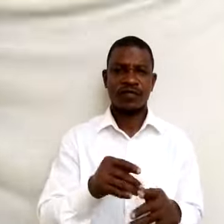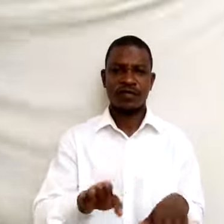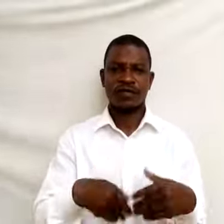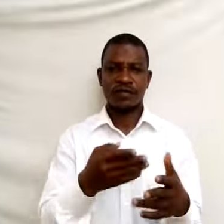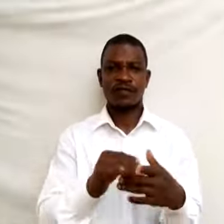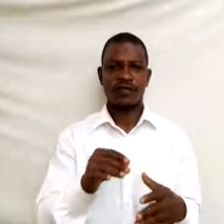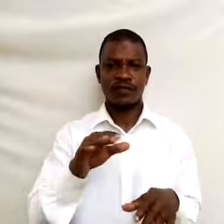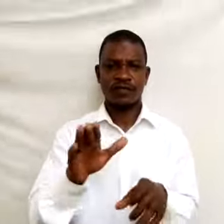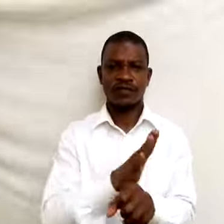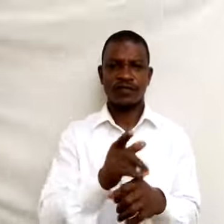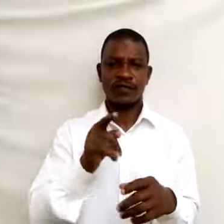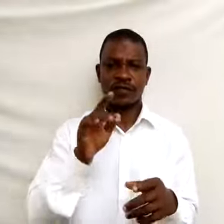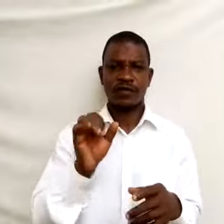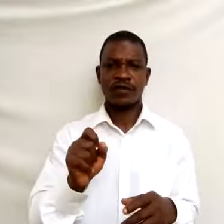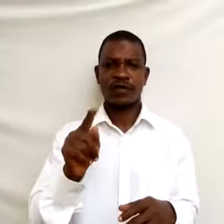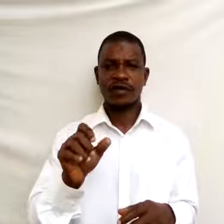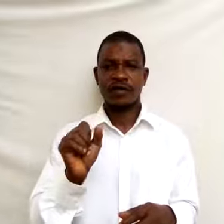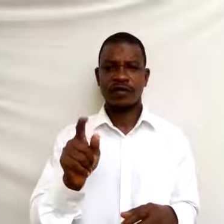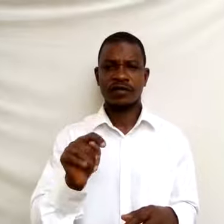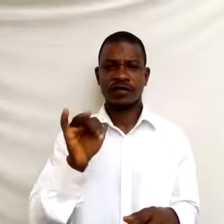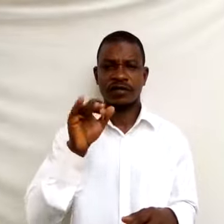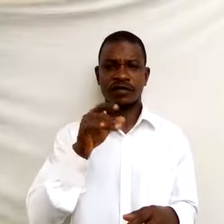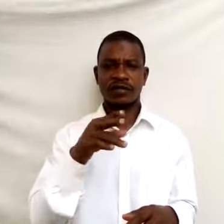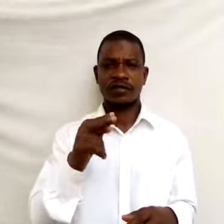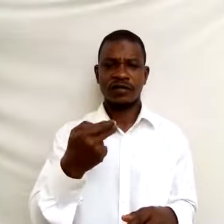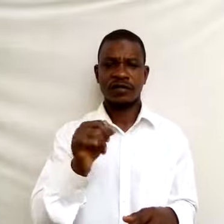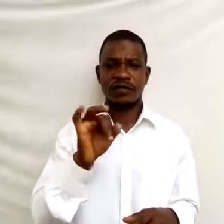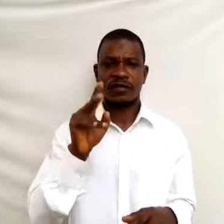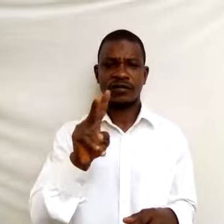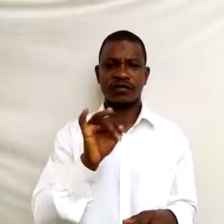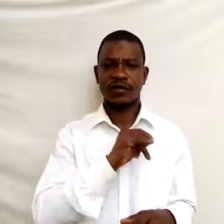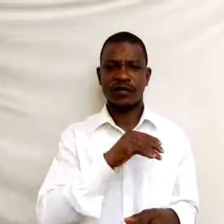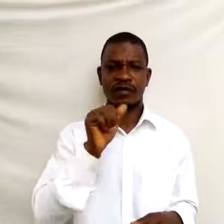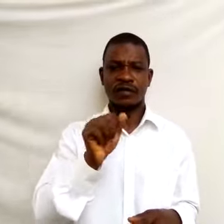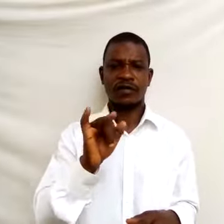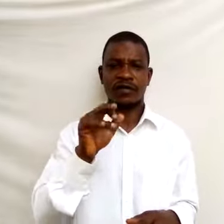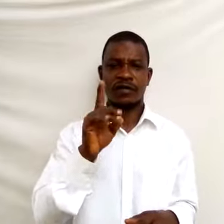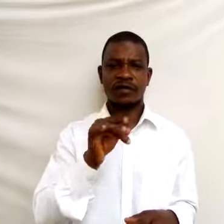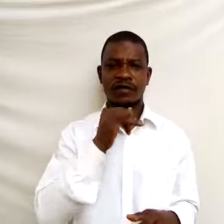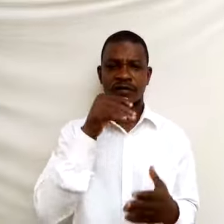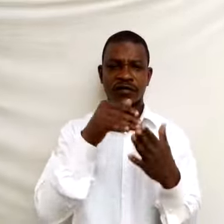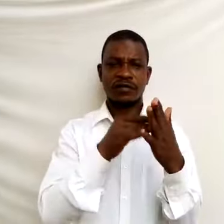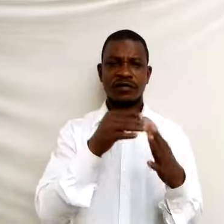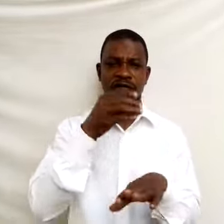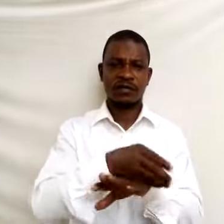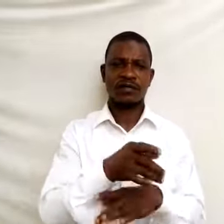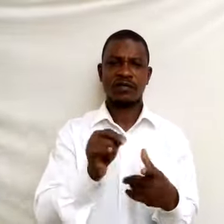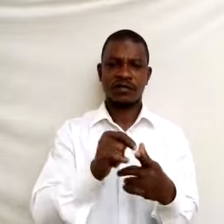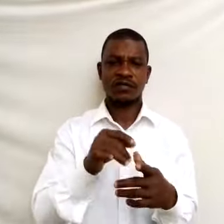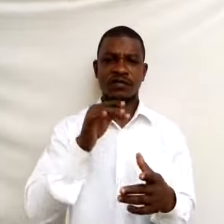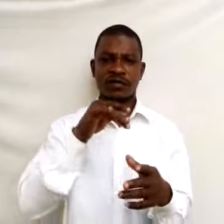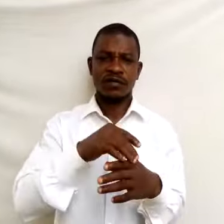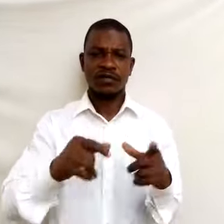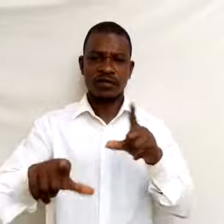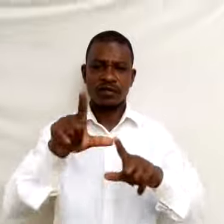of STIs, HIV, and AIDS, state the causes, symptoms, and prevention